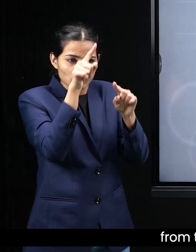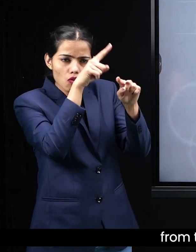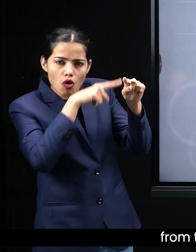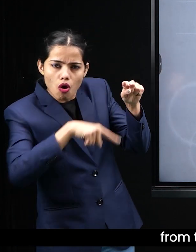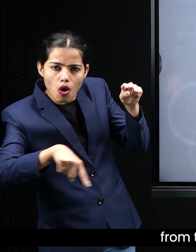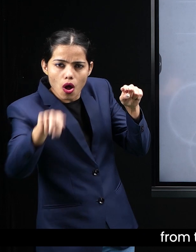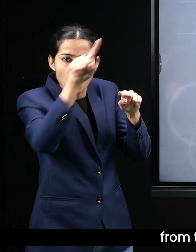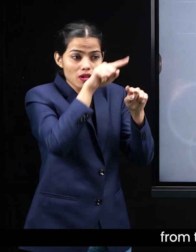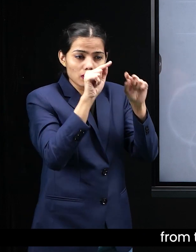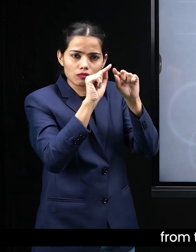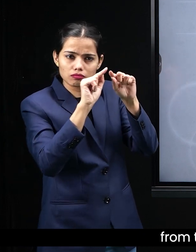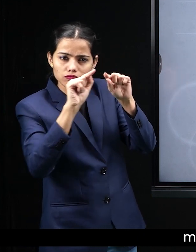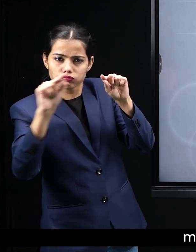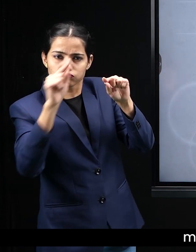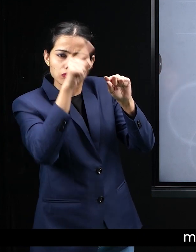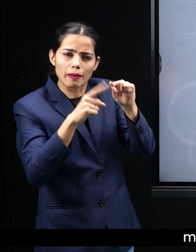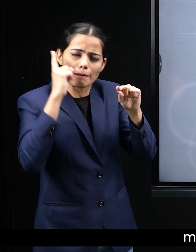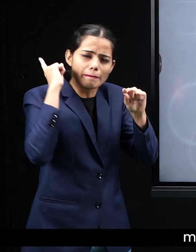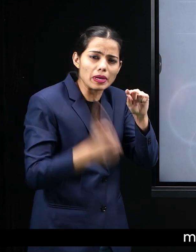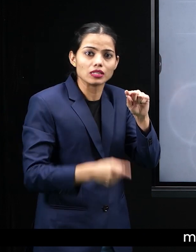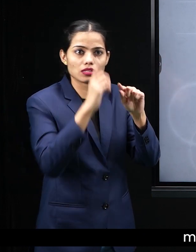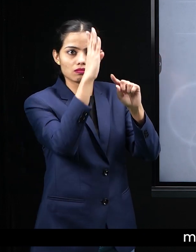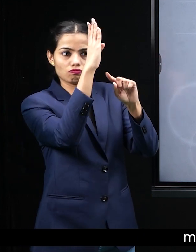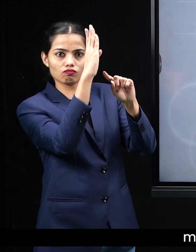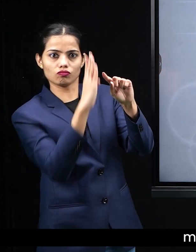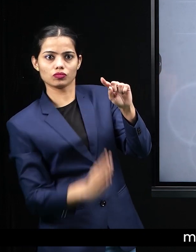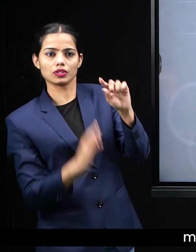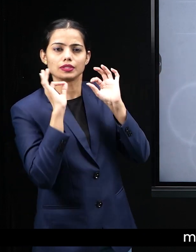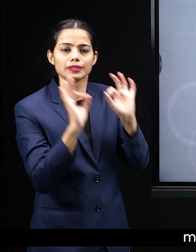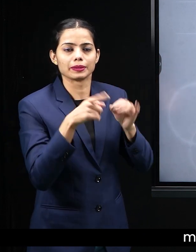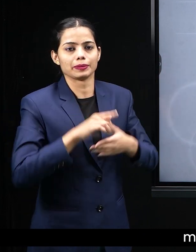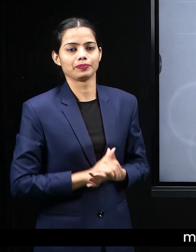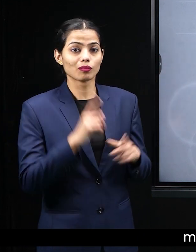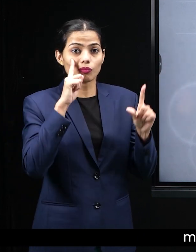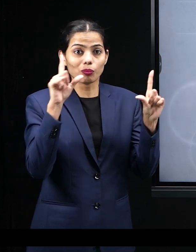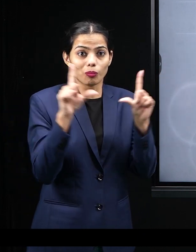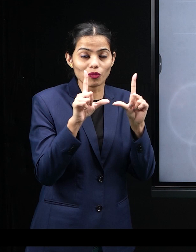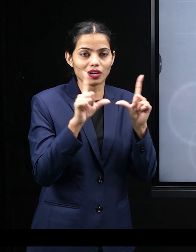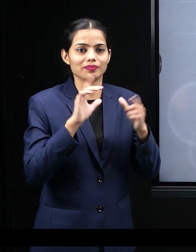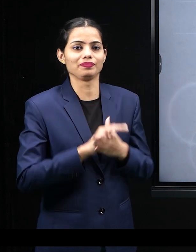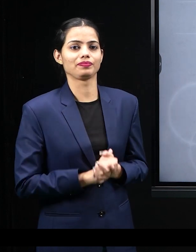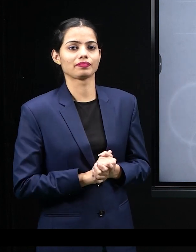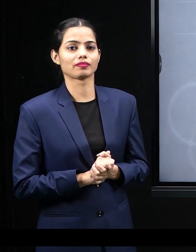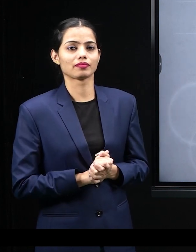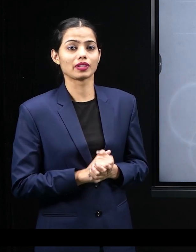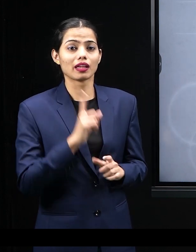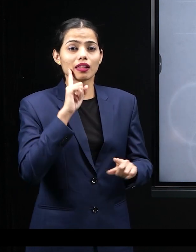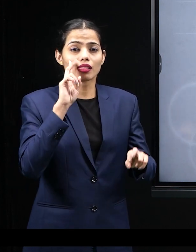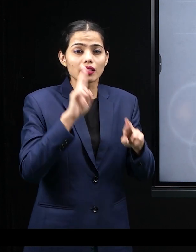to bisect a chord must be perpendicular to the chord. Proof: if we